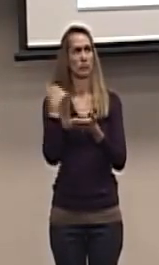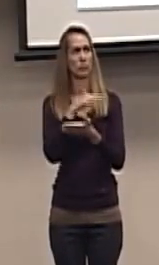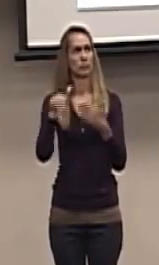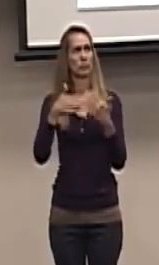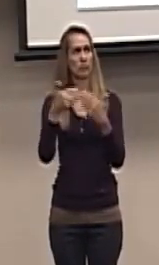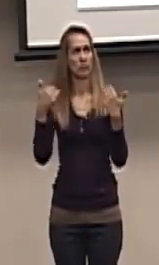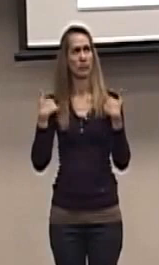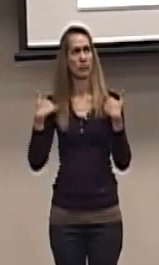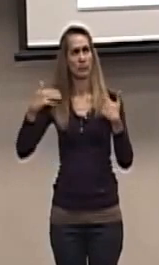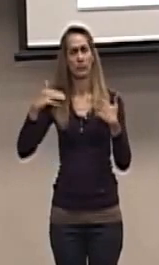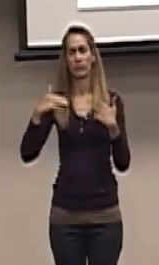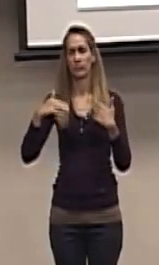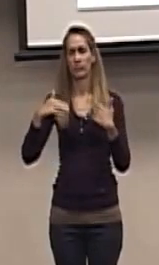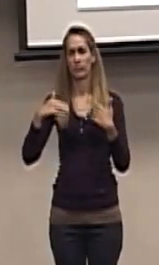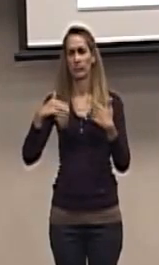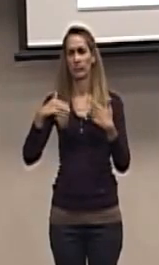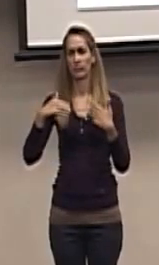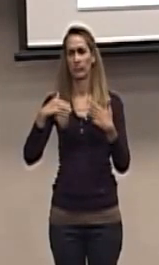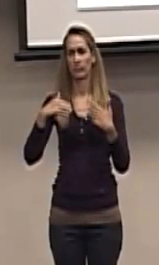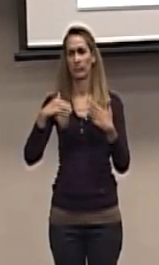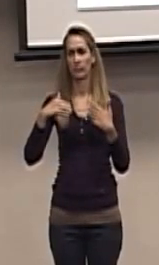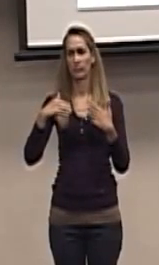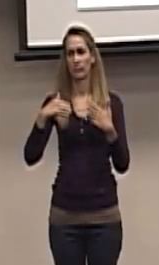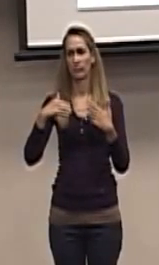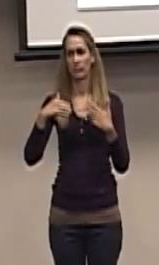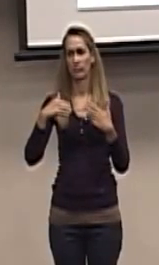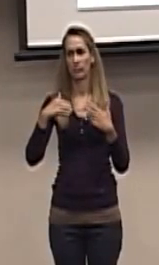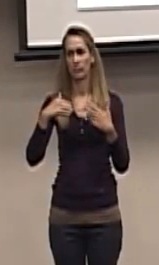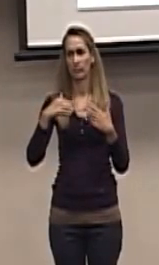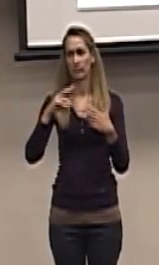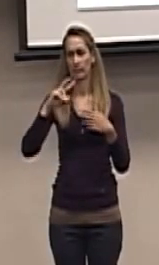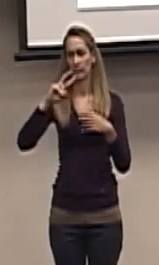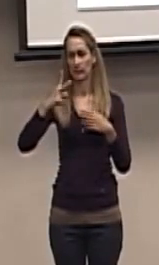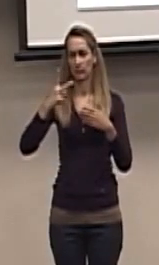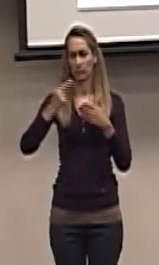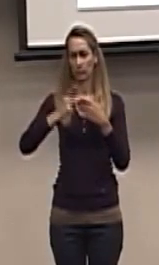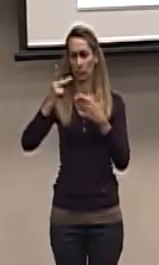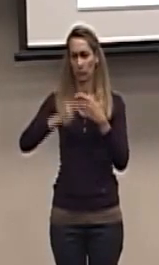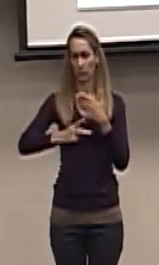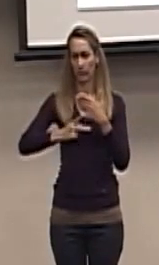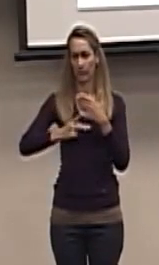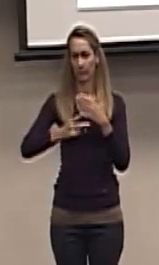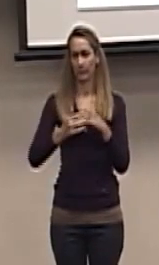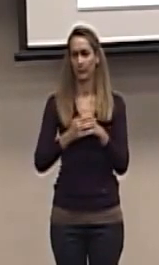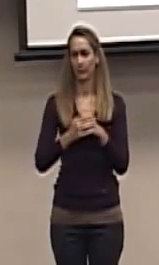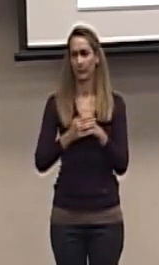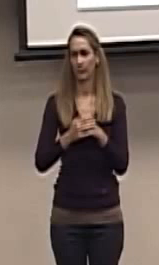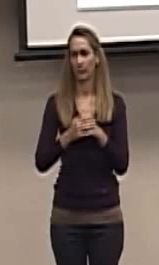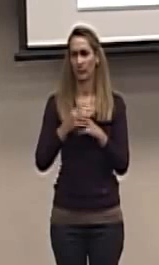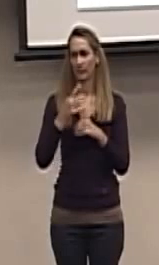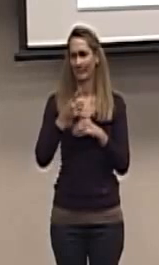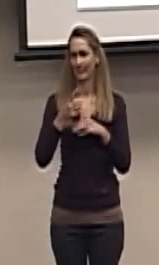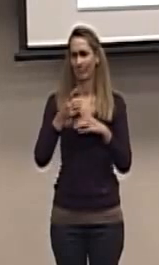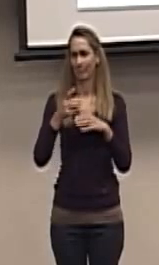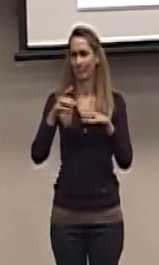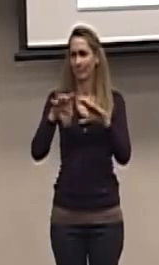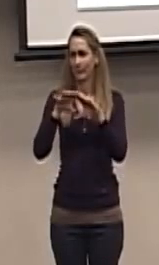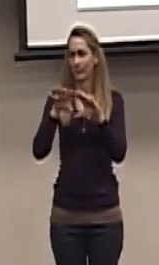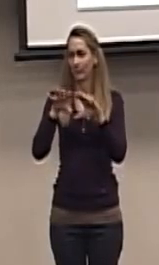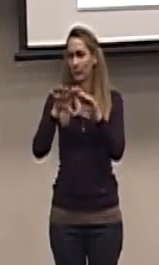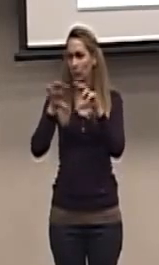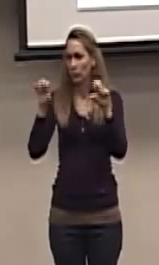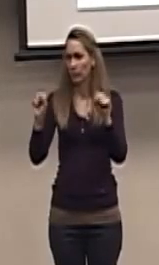the second program adjunct to the ministry, being the accredited business program.